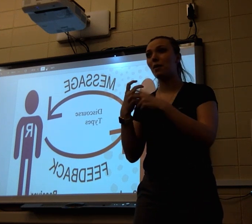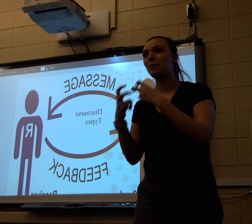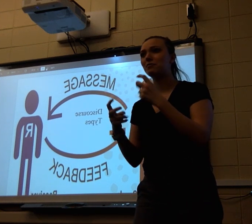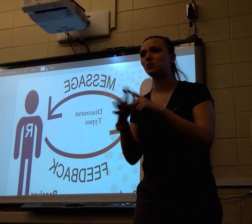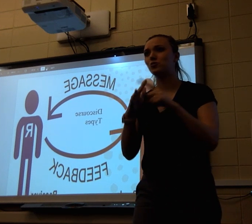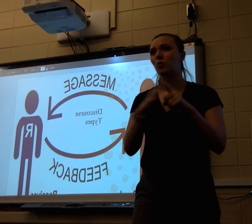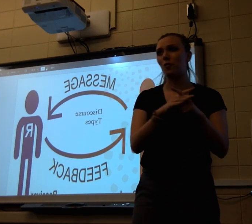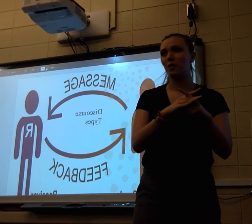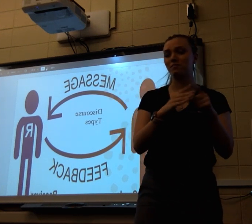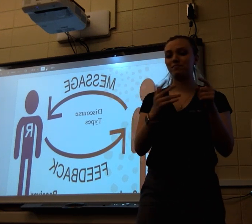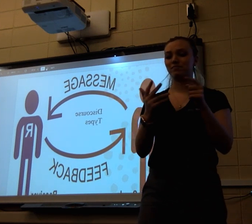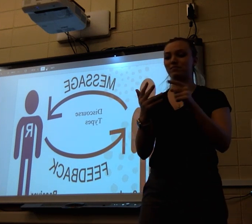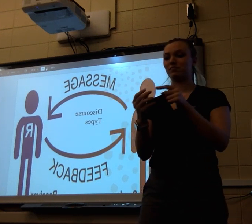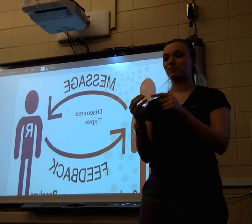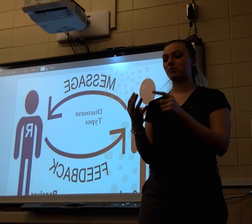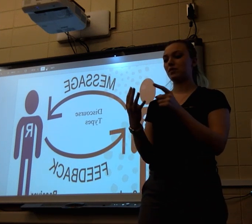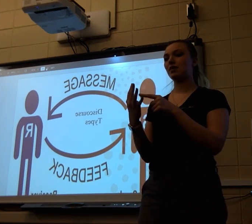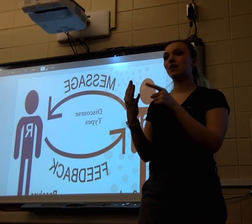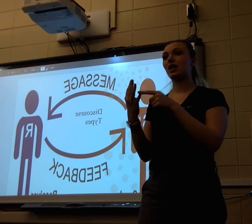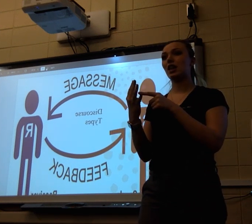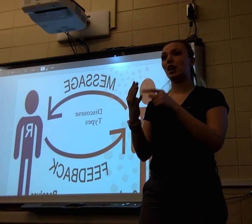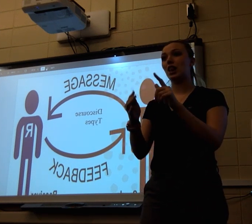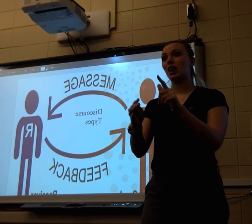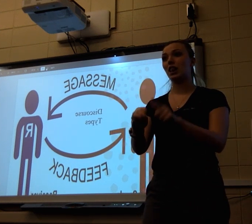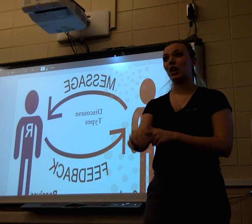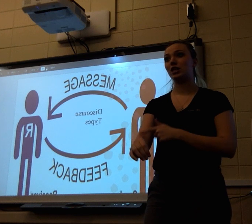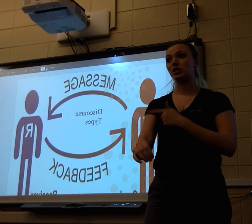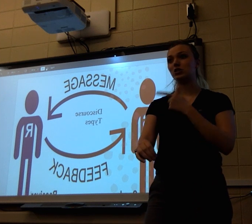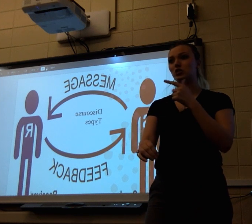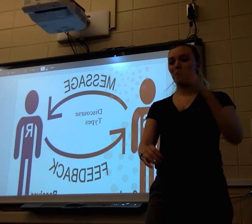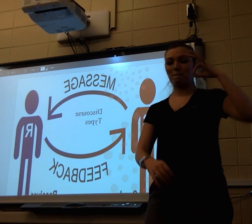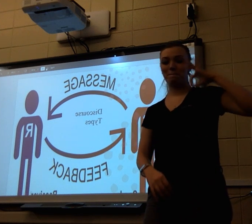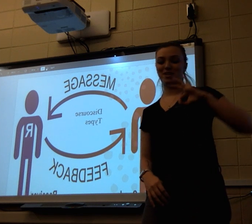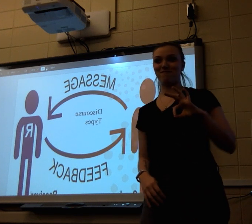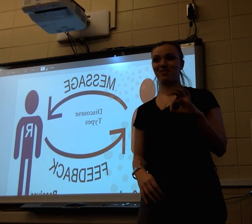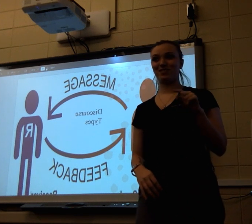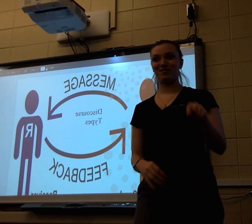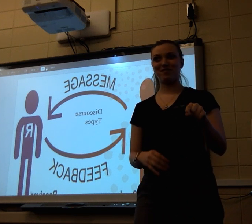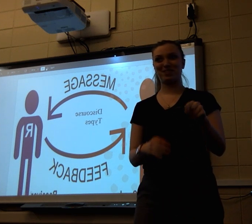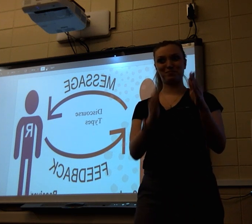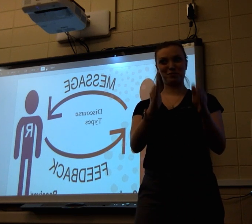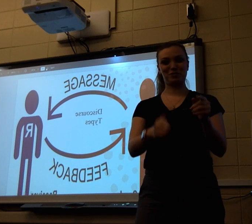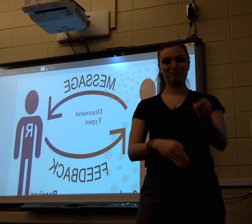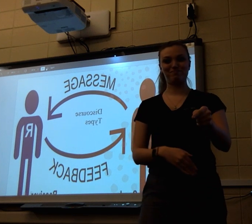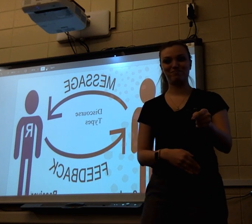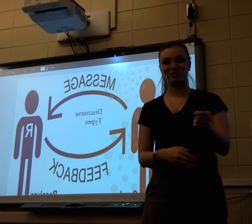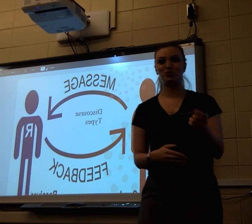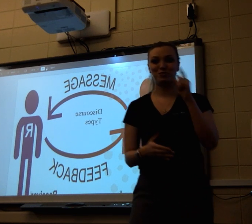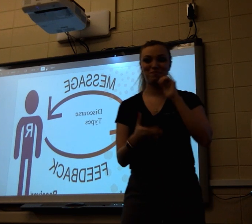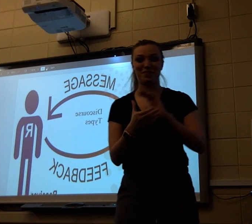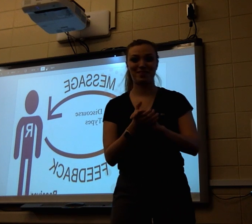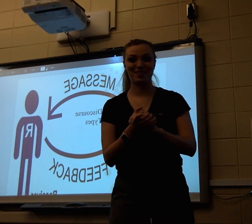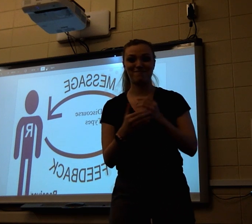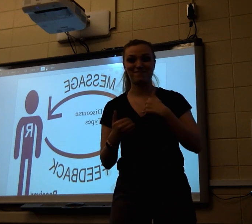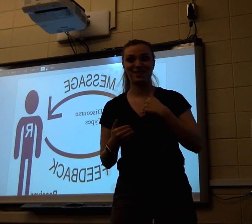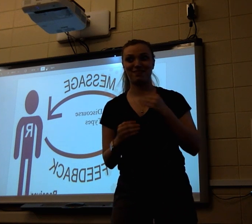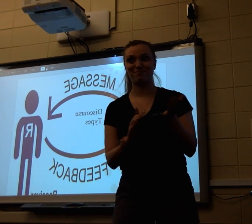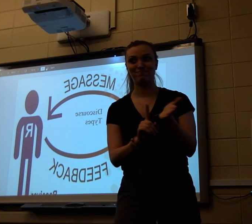long-term benefits of decisions that this particular candidate has made. That's it. I'm just, this person's a really good candidate.